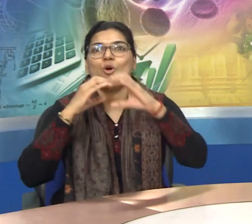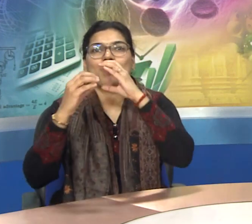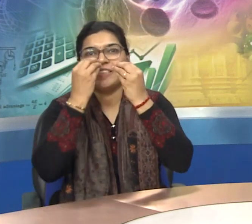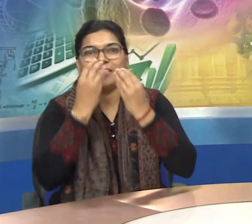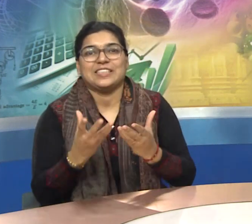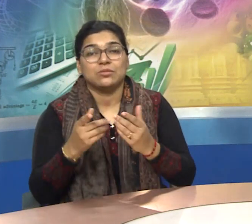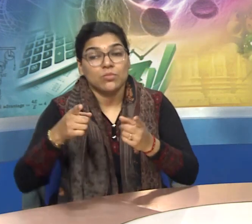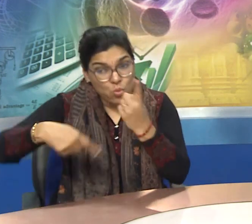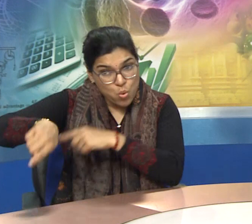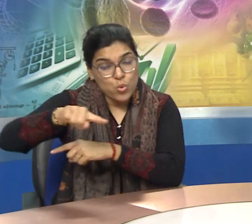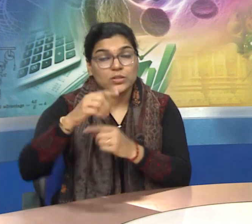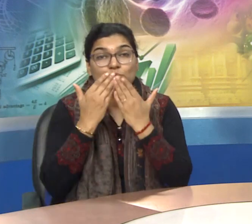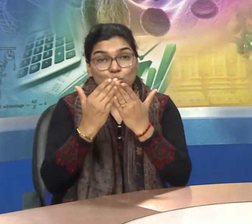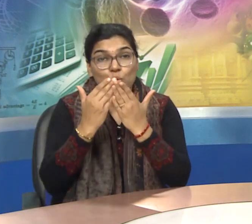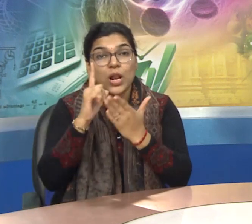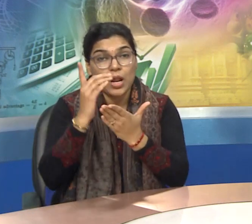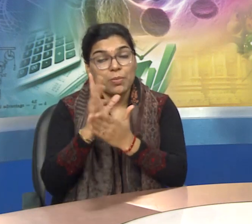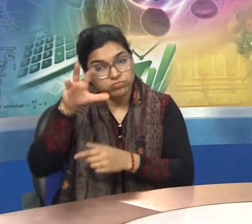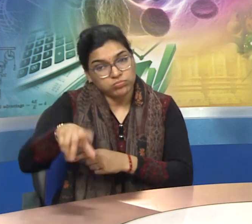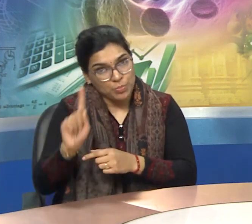and to inculcate communication skills.